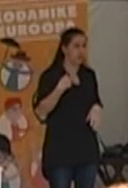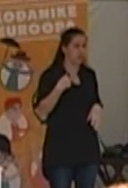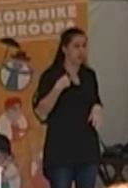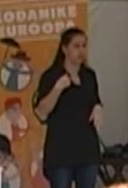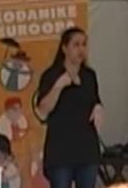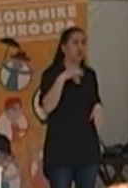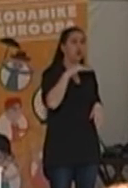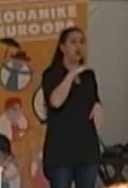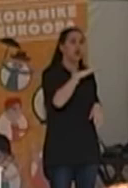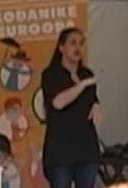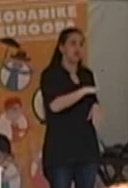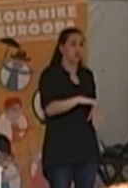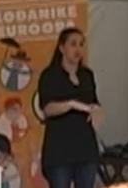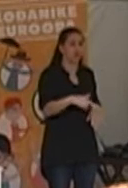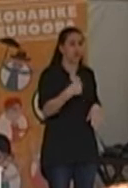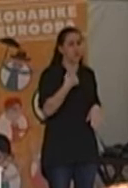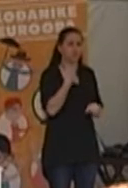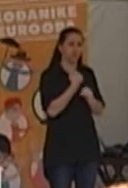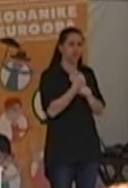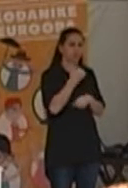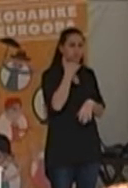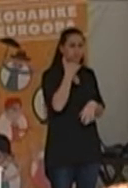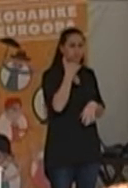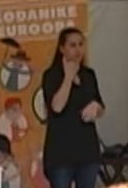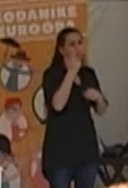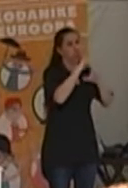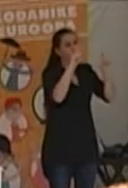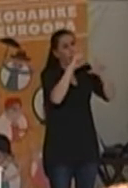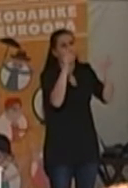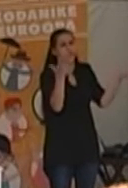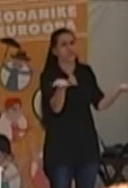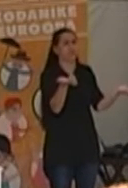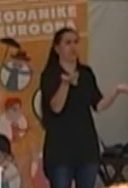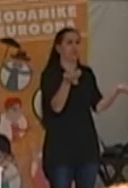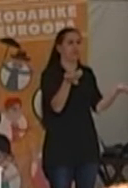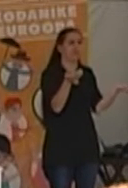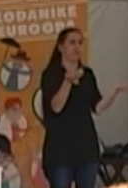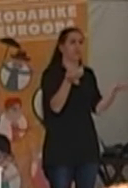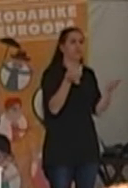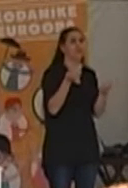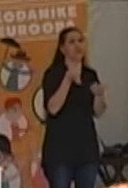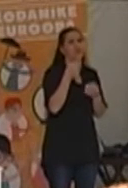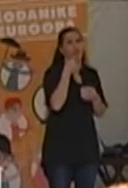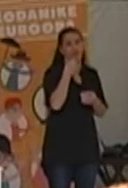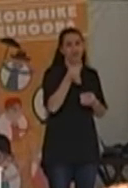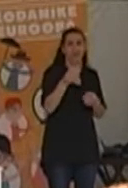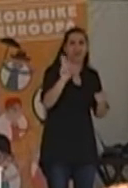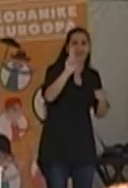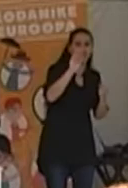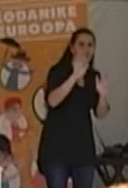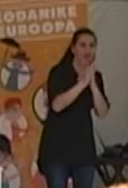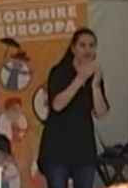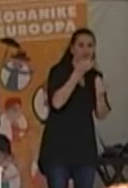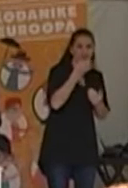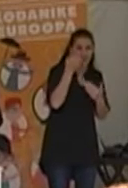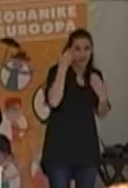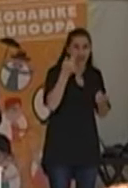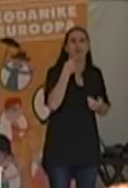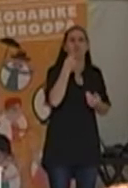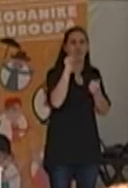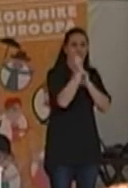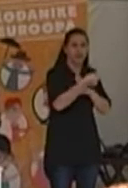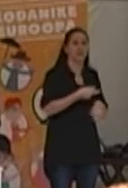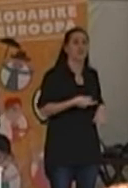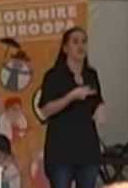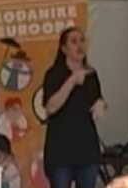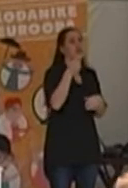with children, I am working a lot with schools and sort of, and spoiler alert, anyone who has not read my book, but halfway through our